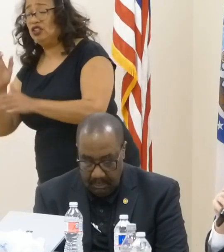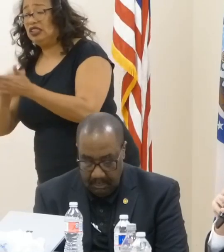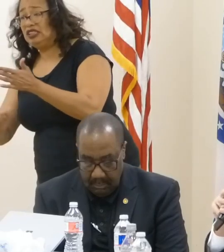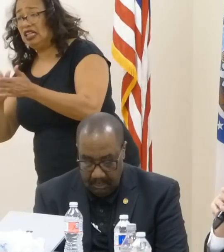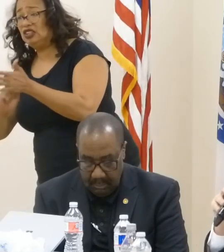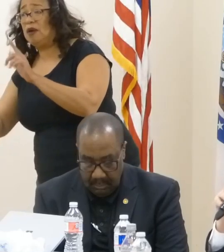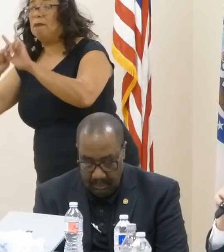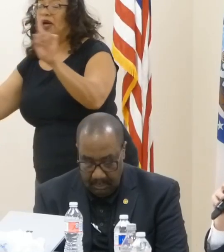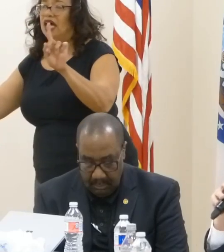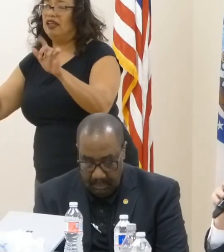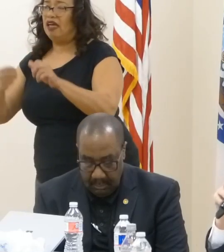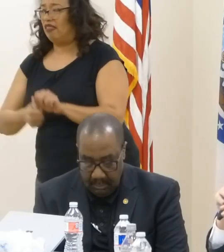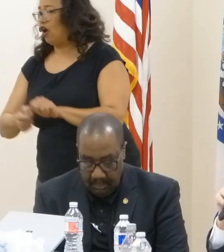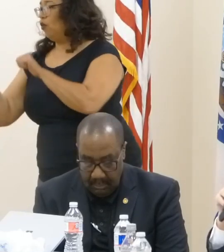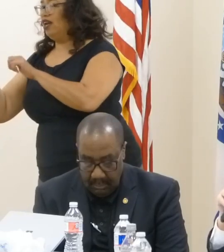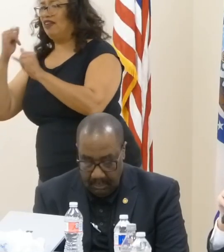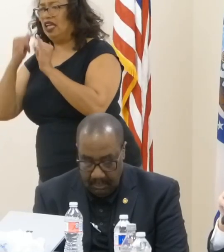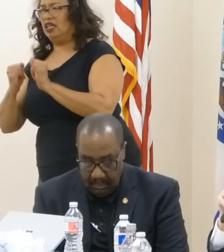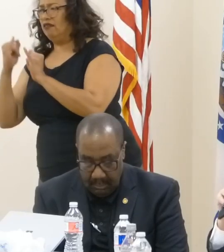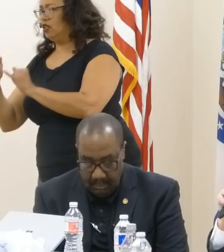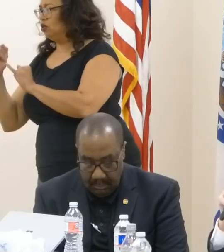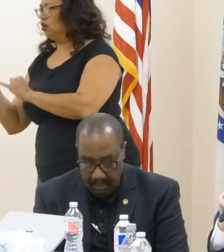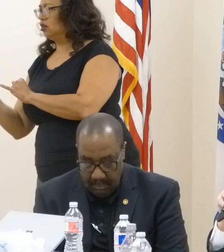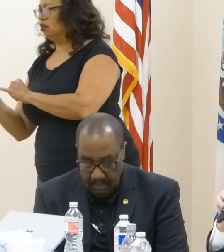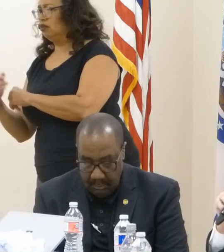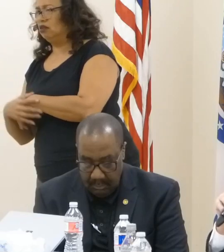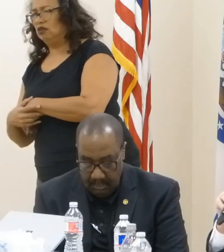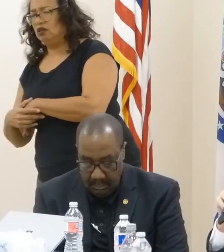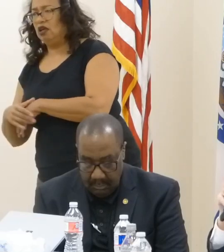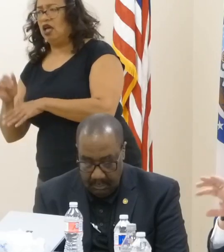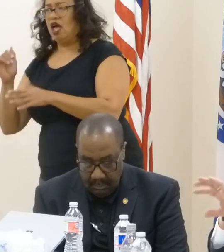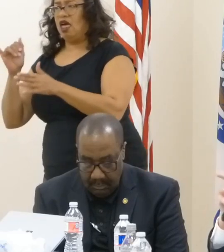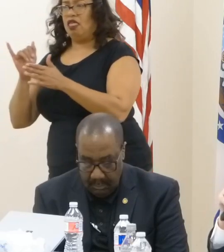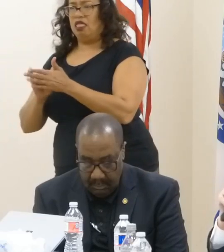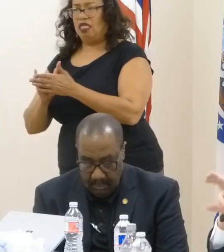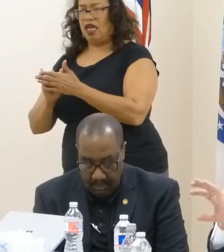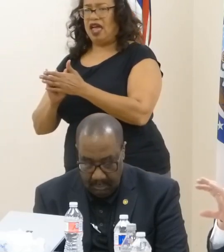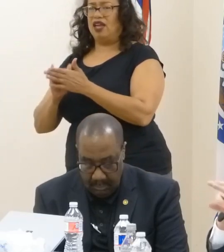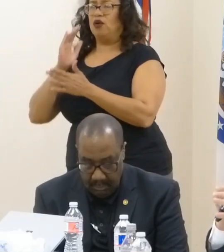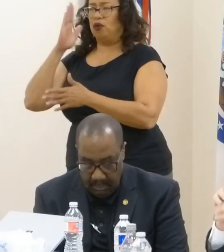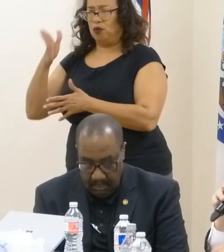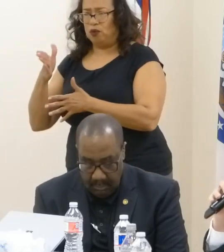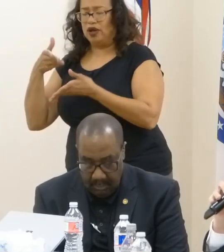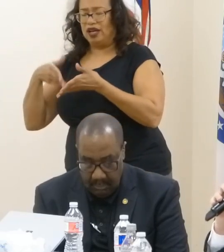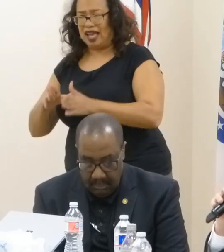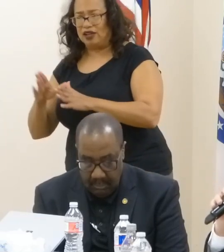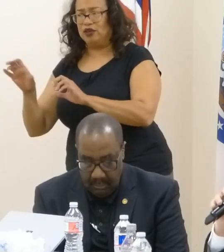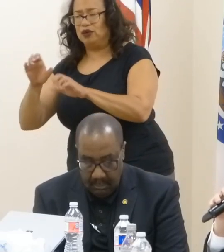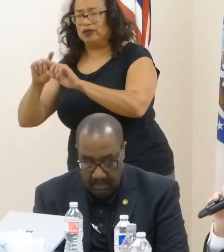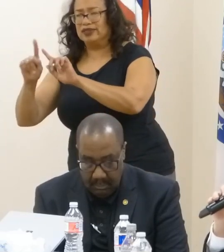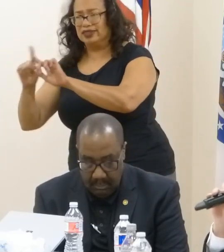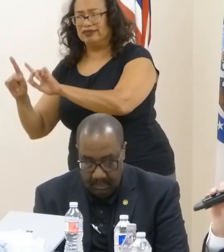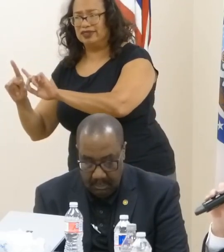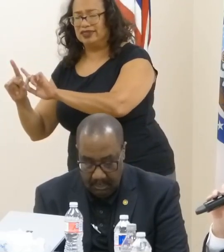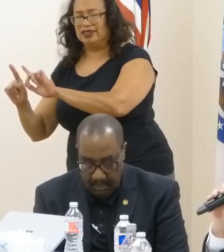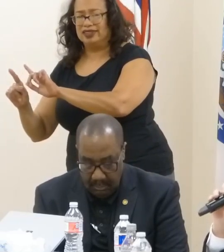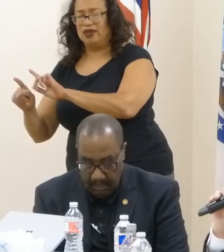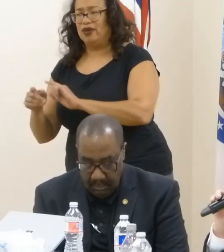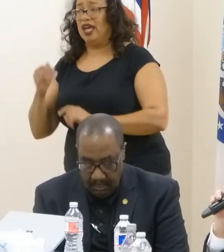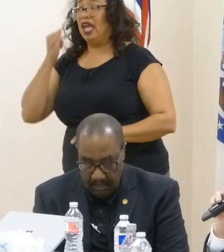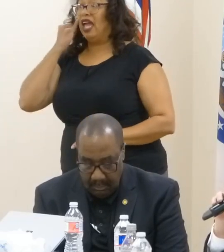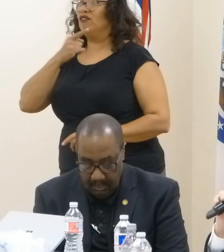out. And exemptions are what those allowances on your W-4 kind of dent against, okay? I highly encourage you, if you